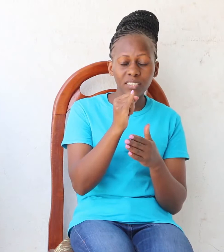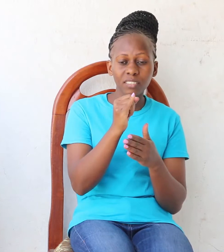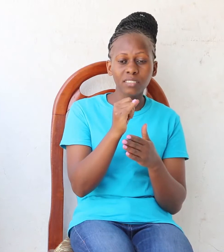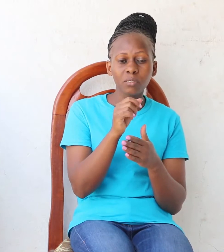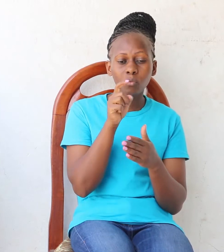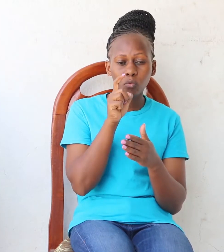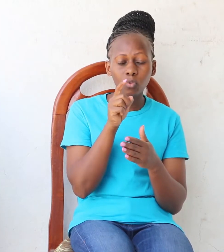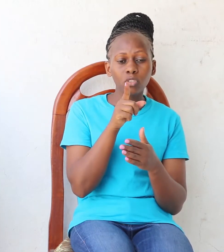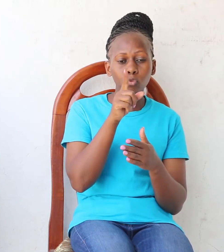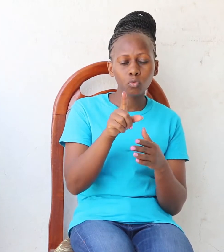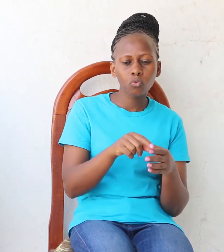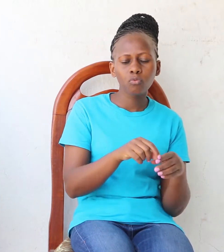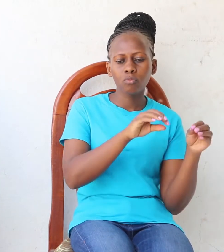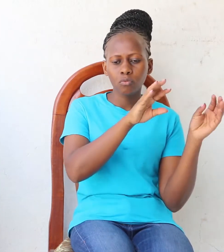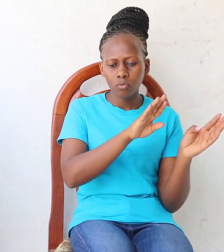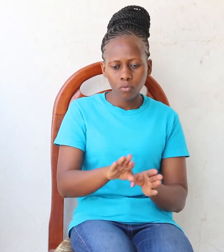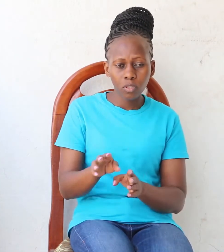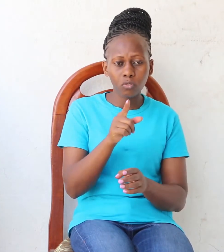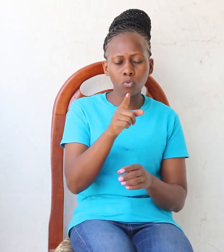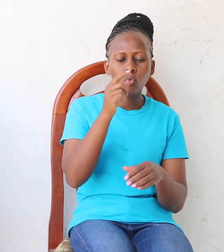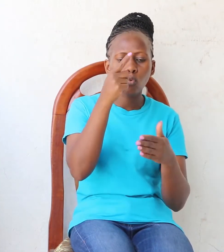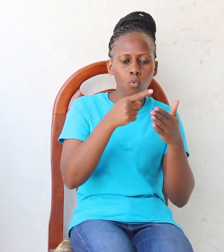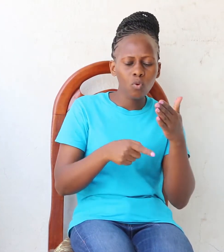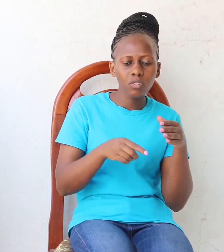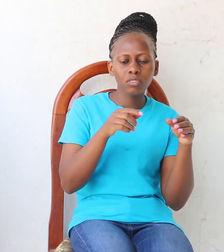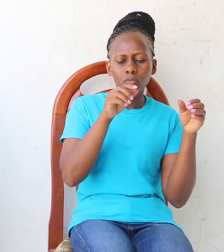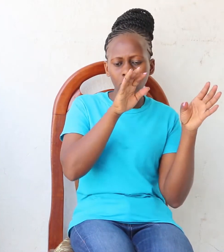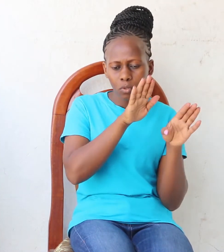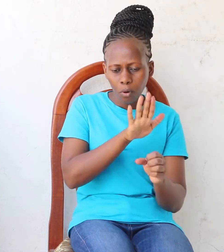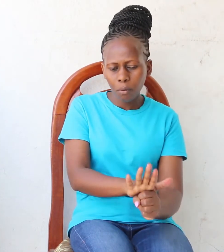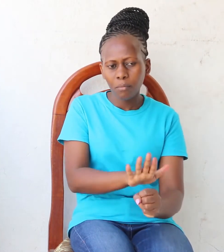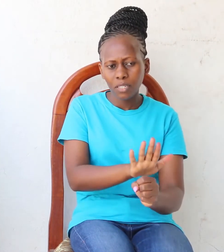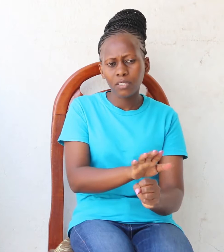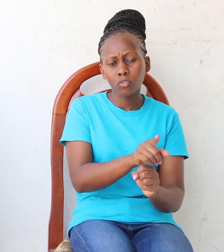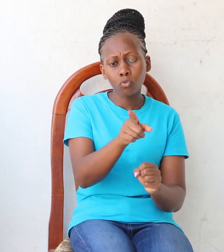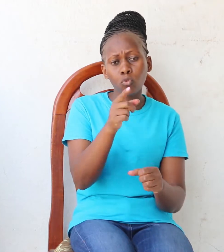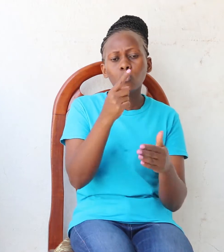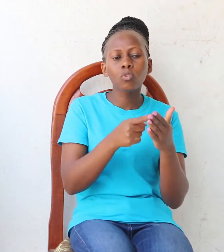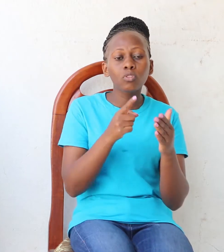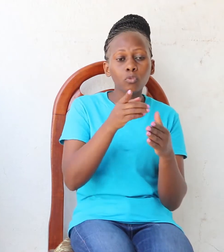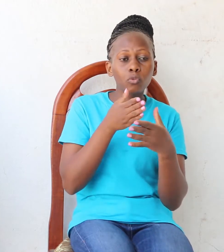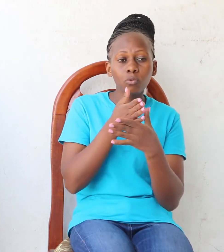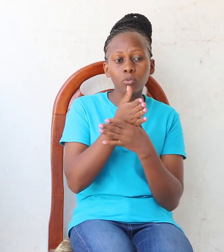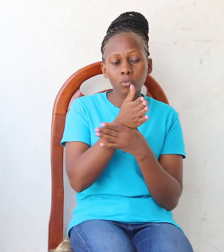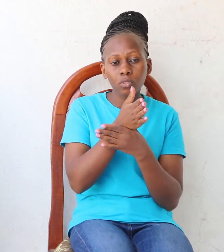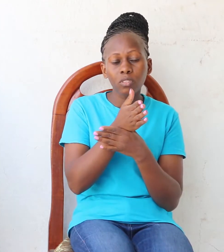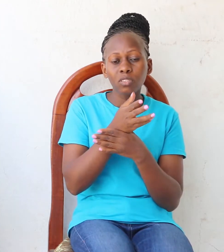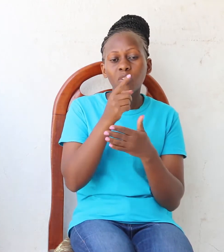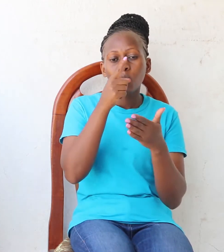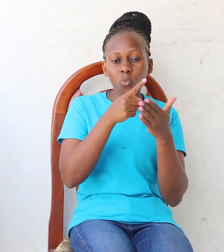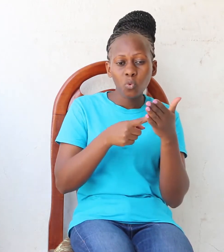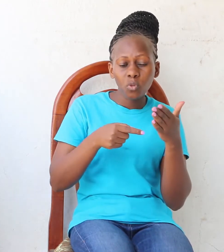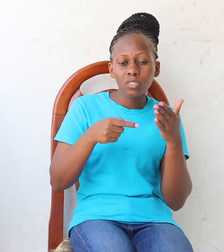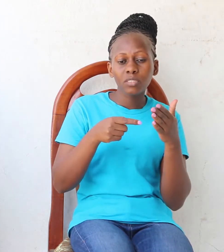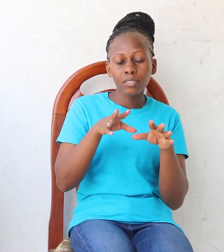you? What has been putting you down? What have you been through? What stole